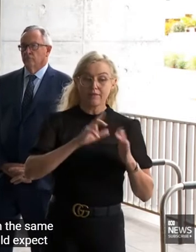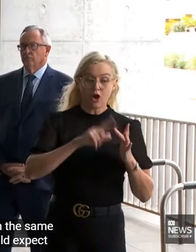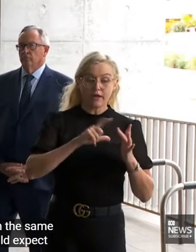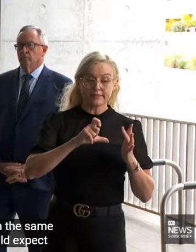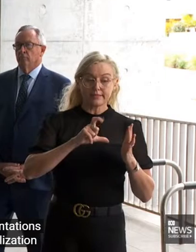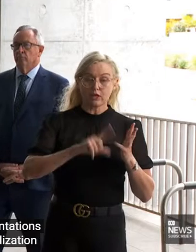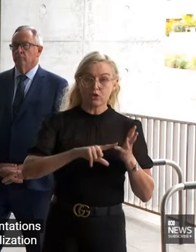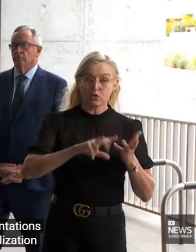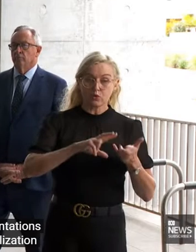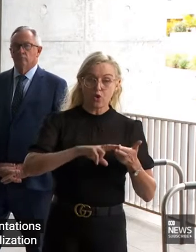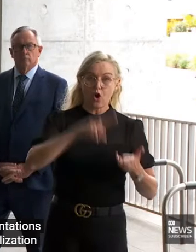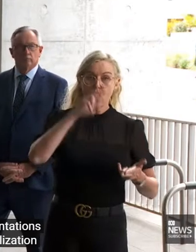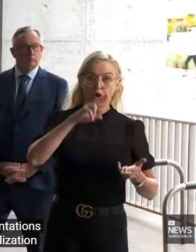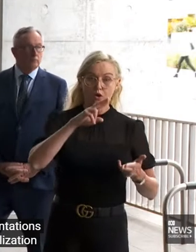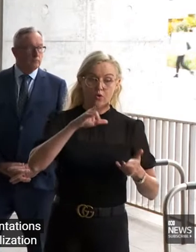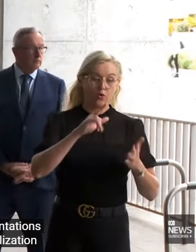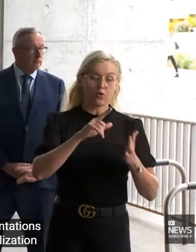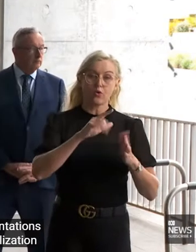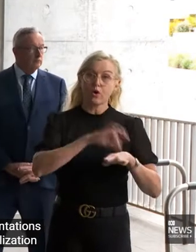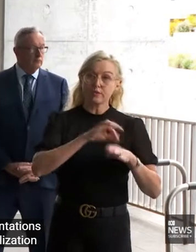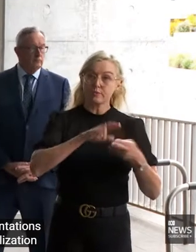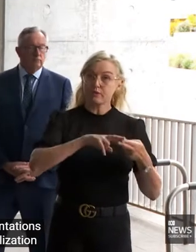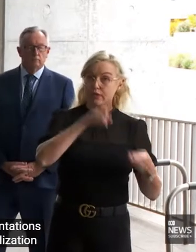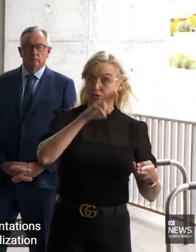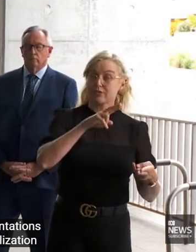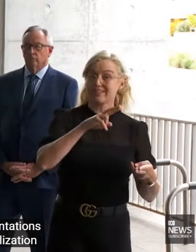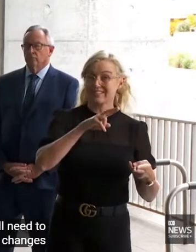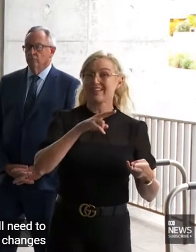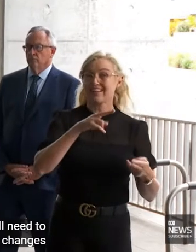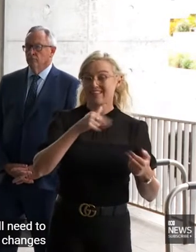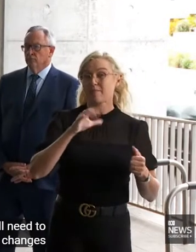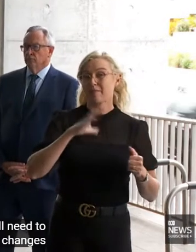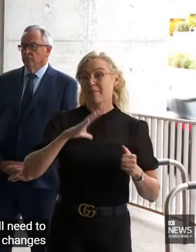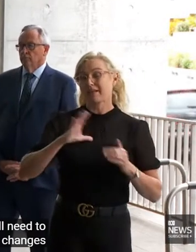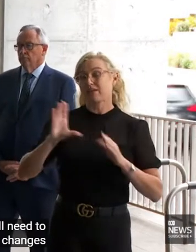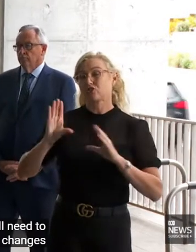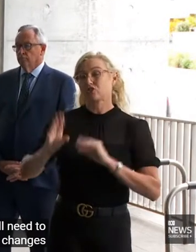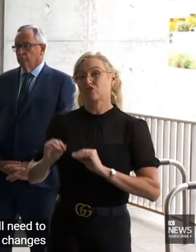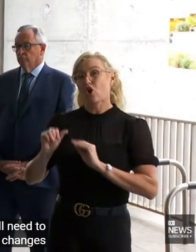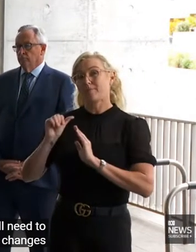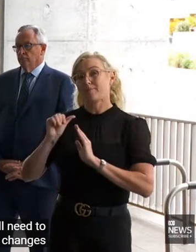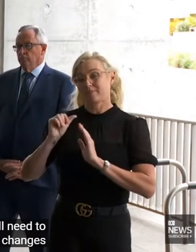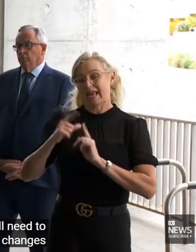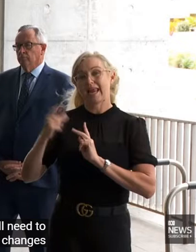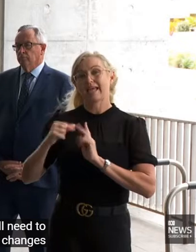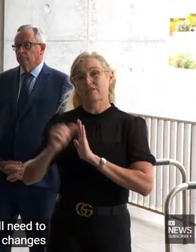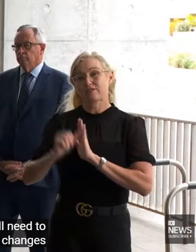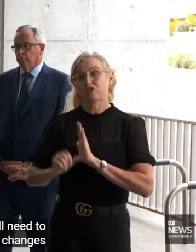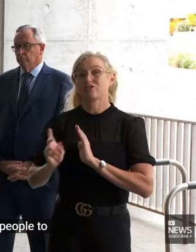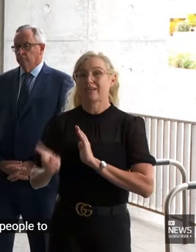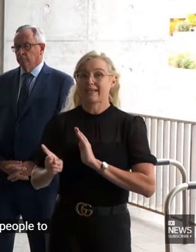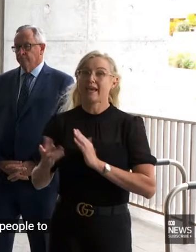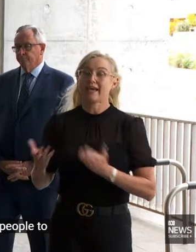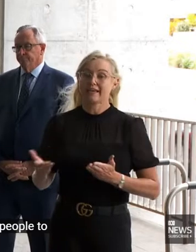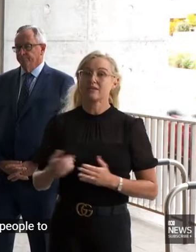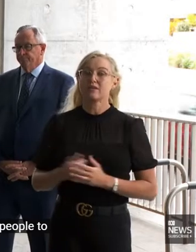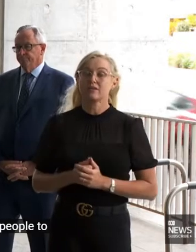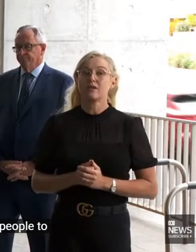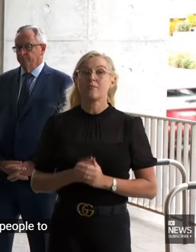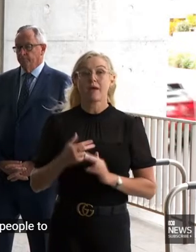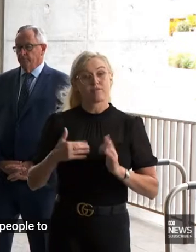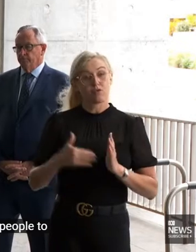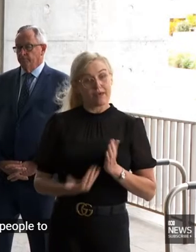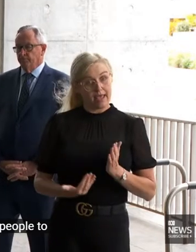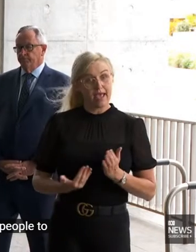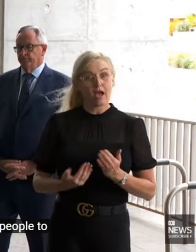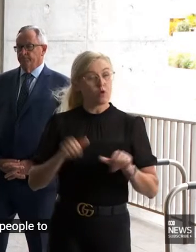and hospitalisation increases, that we will need to make some of those changes again. So we just ask people to be patient. At the moment, though, we're in a